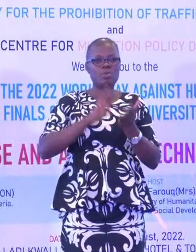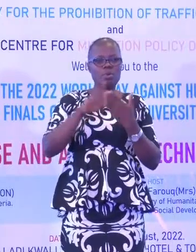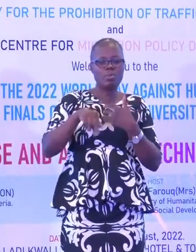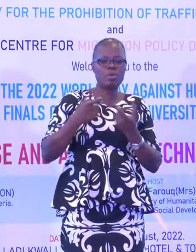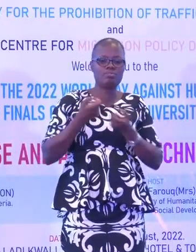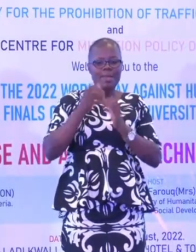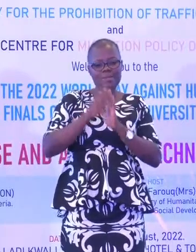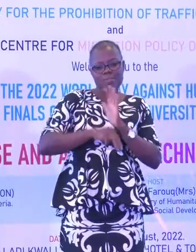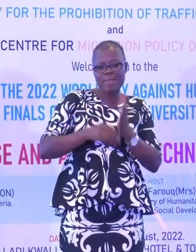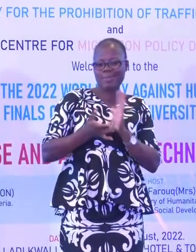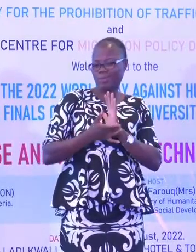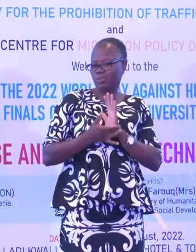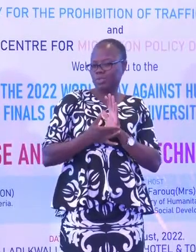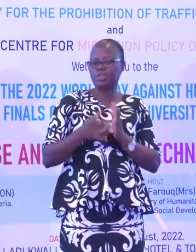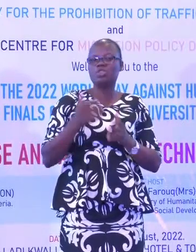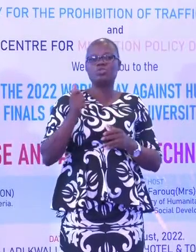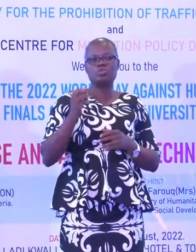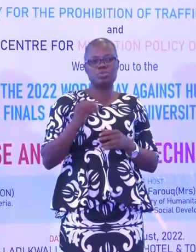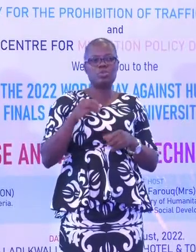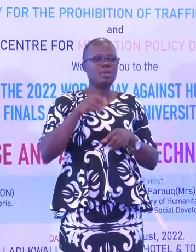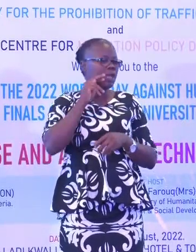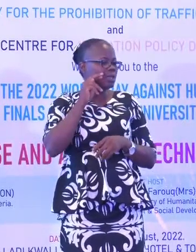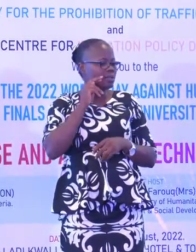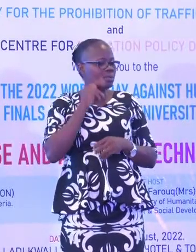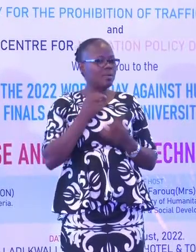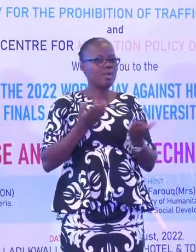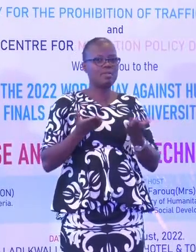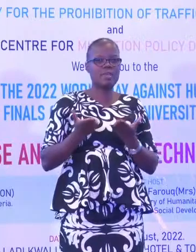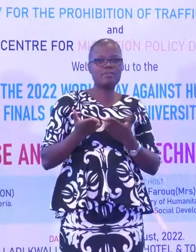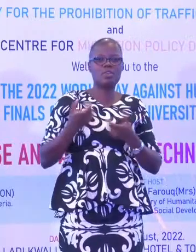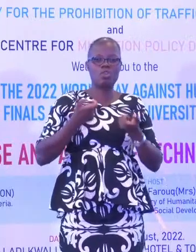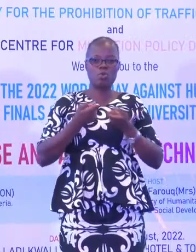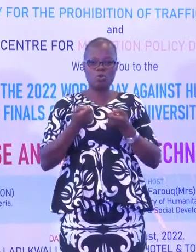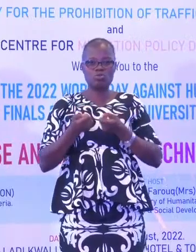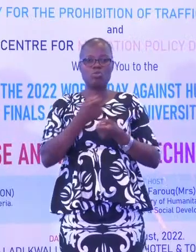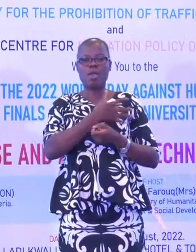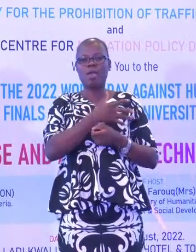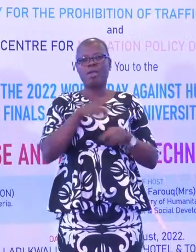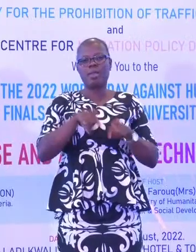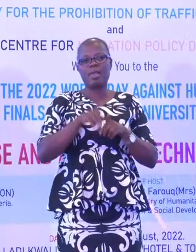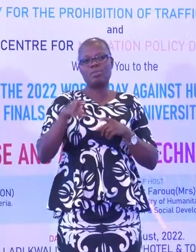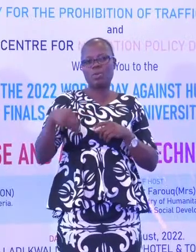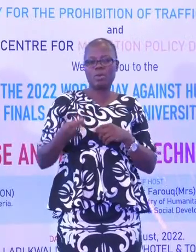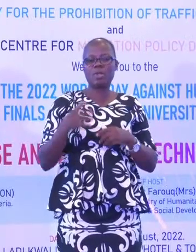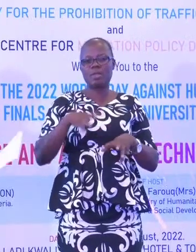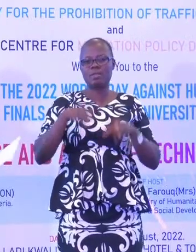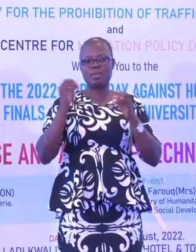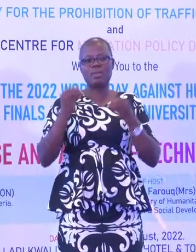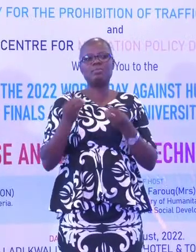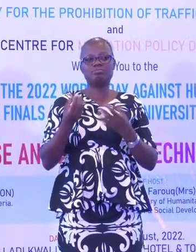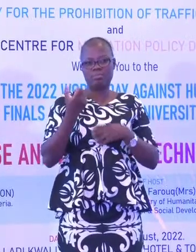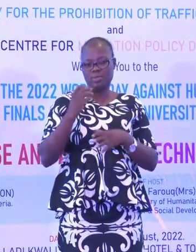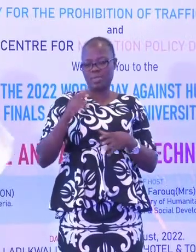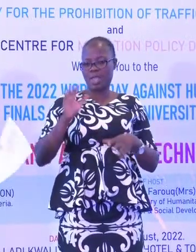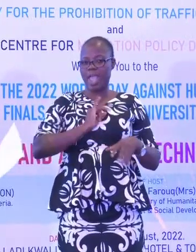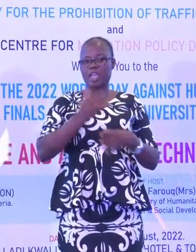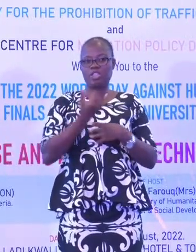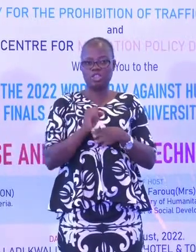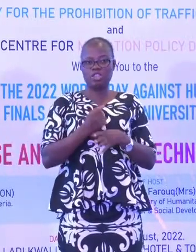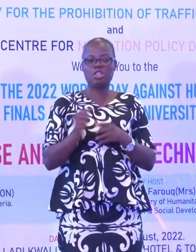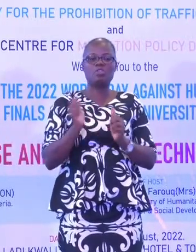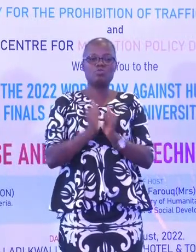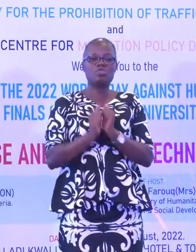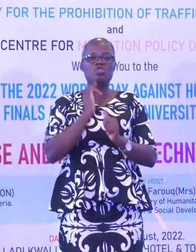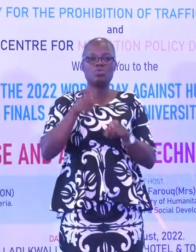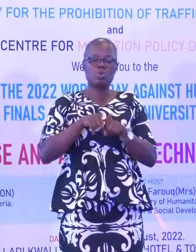management technology so that the Nigerian service can patrol their borders, particularly with the border with Niger, which is where a lot of the